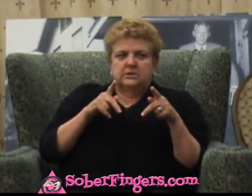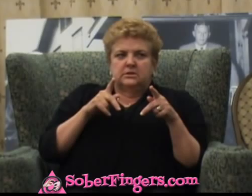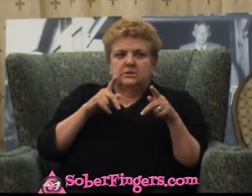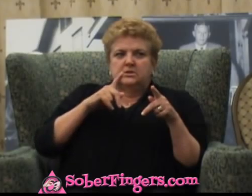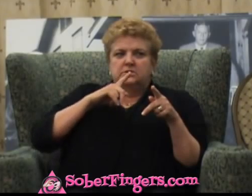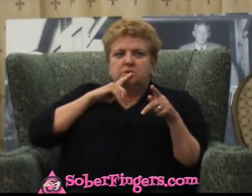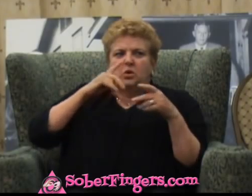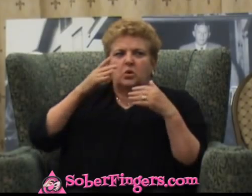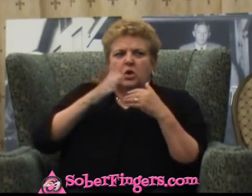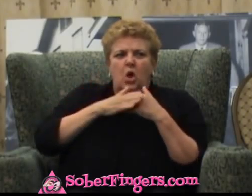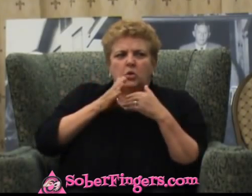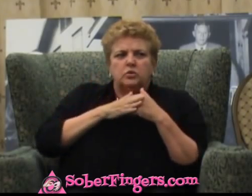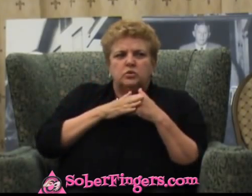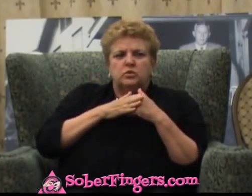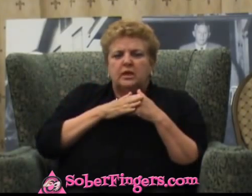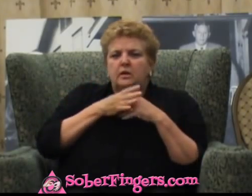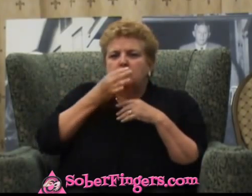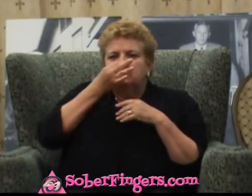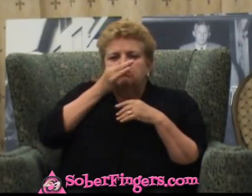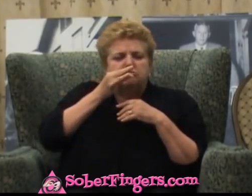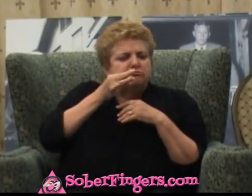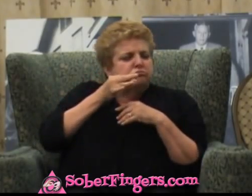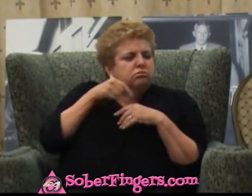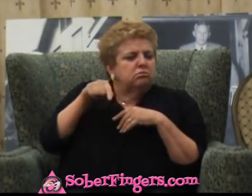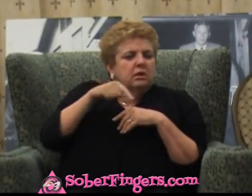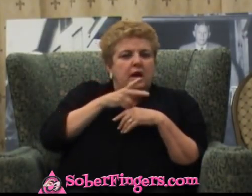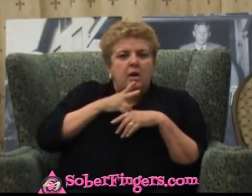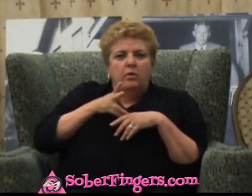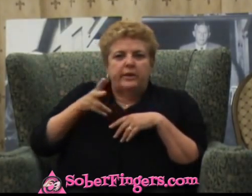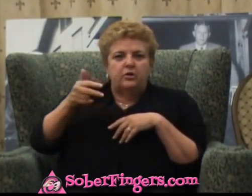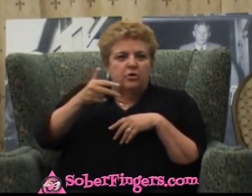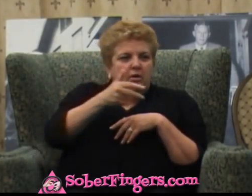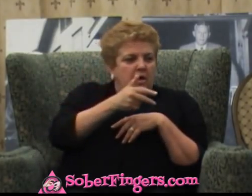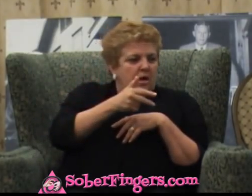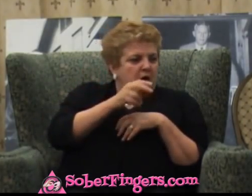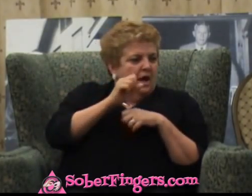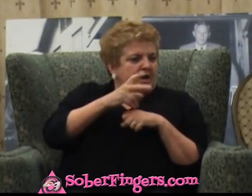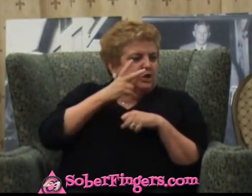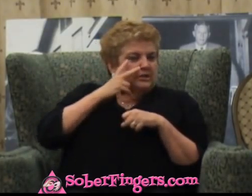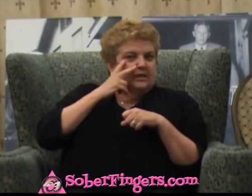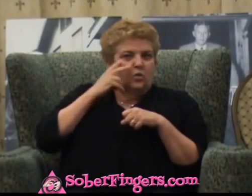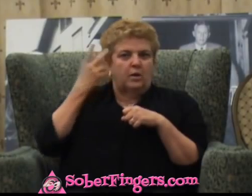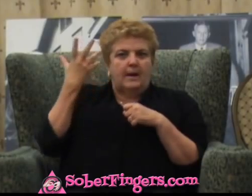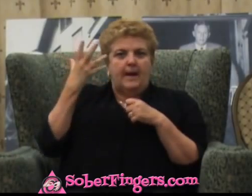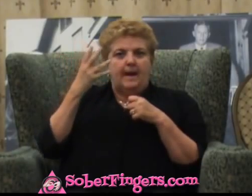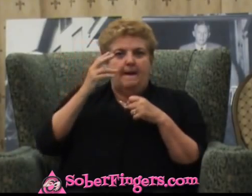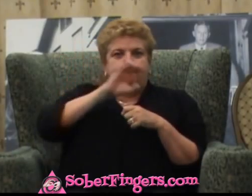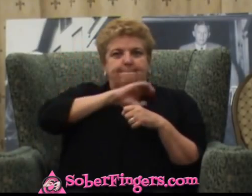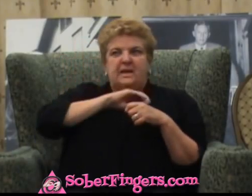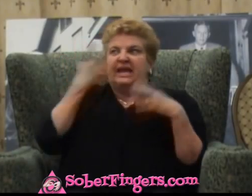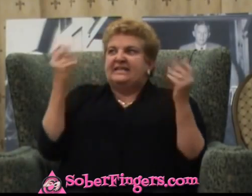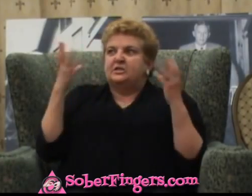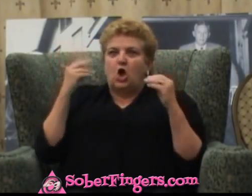are, and it was just that close. And as soon as we turned the corner, I could see that there was police cars and I could see that there was an ambulance, and I